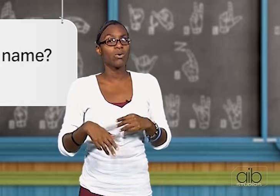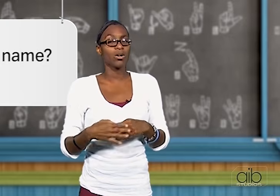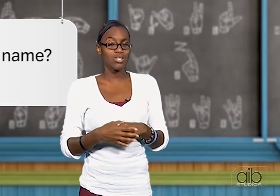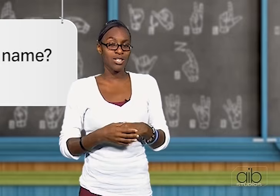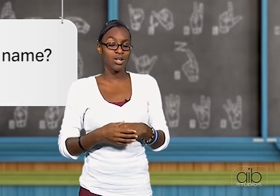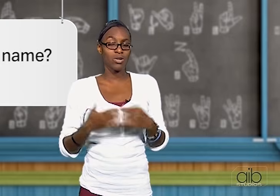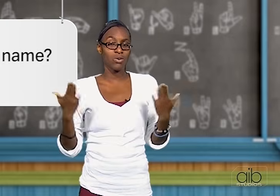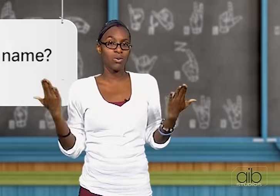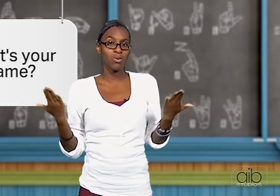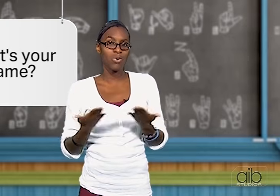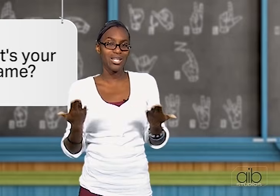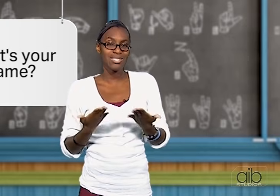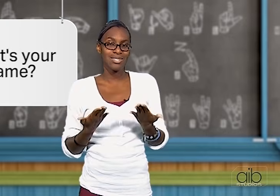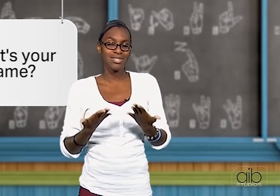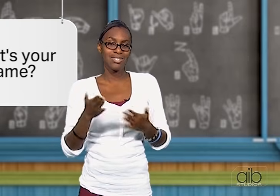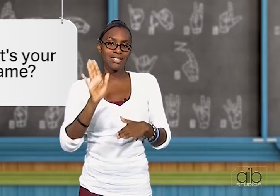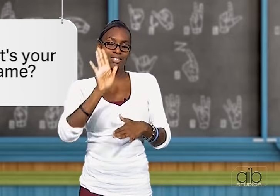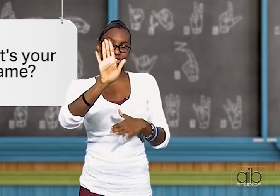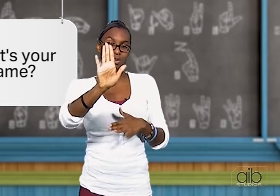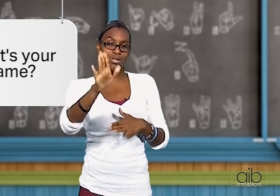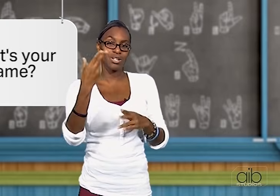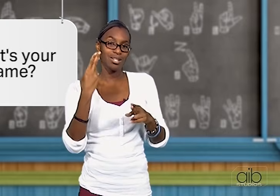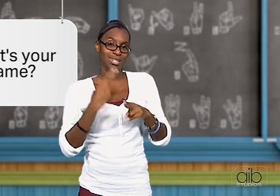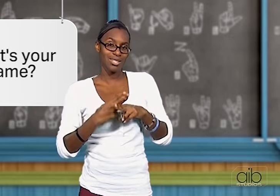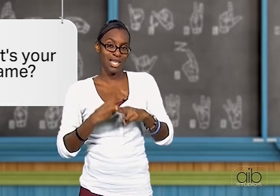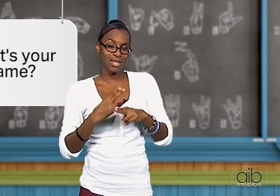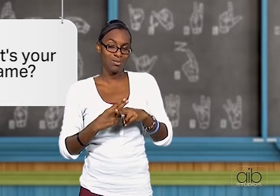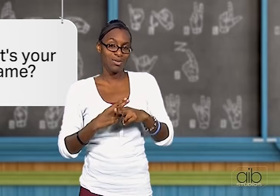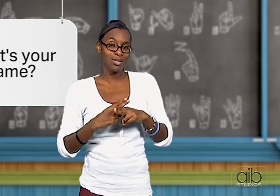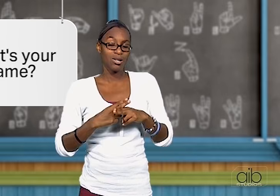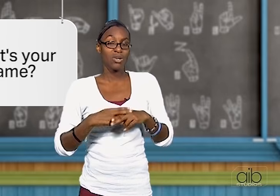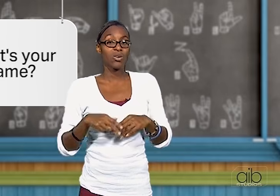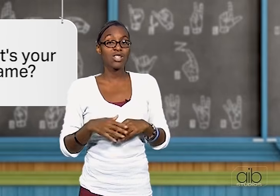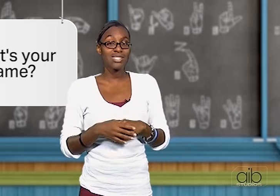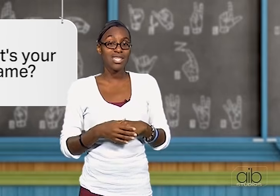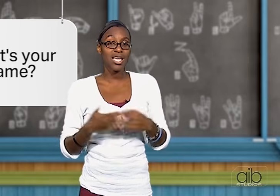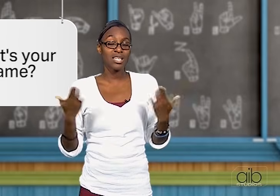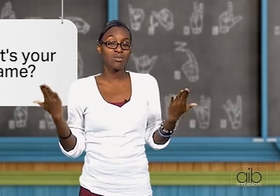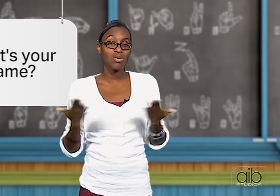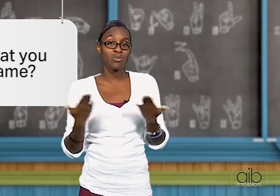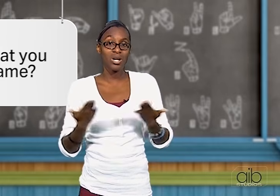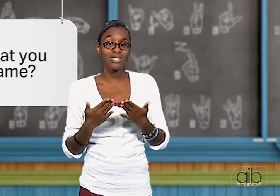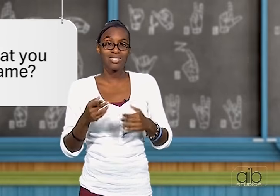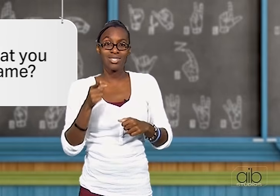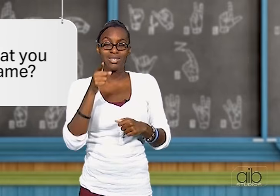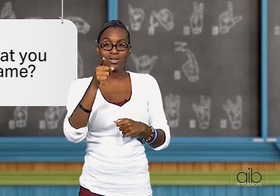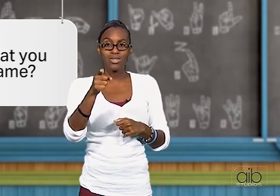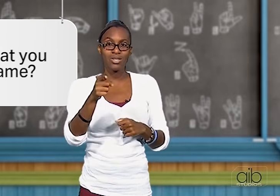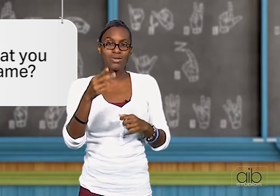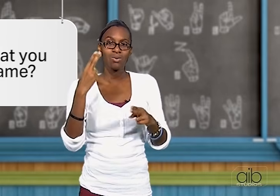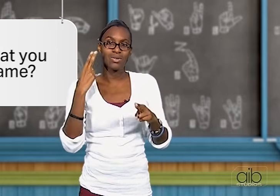or you can go what your name, or you can sign what you